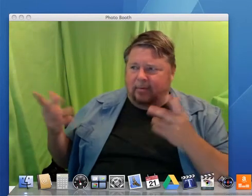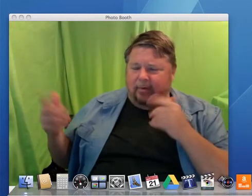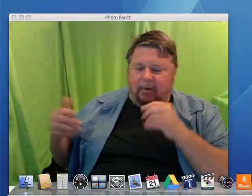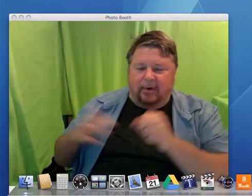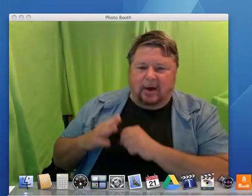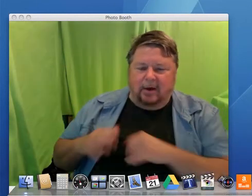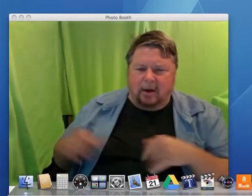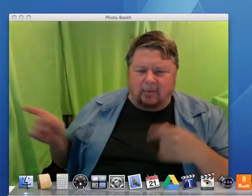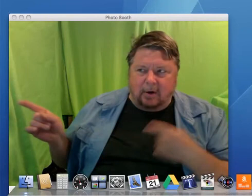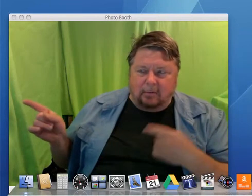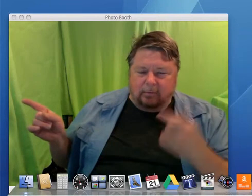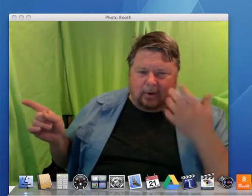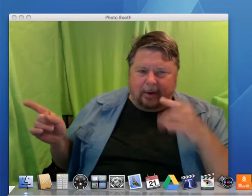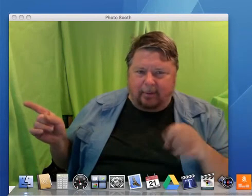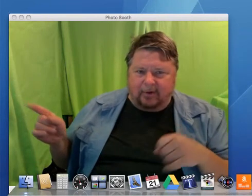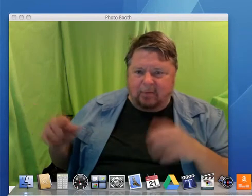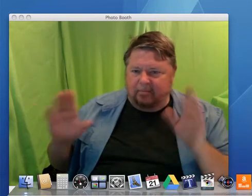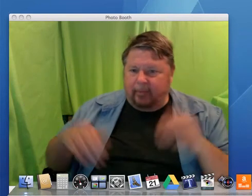we weren't a state yet, right?